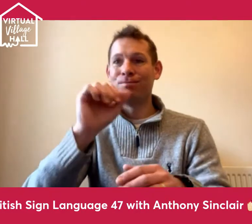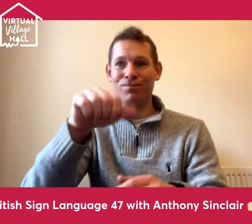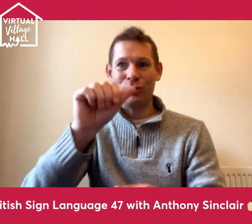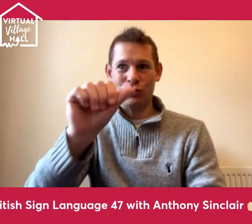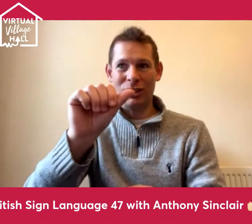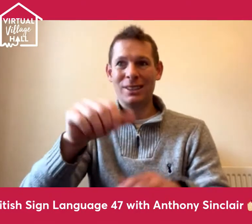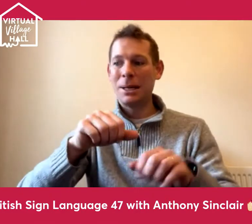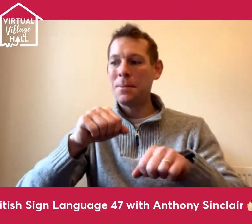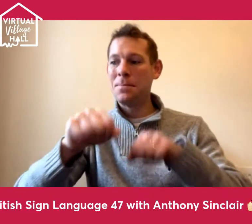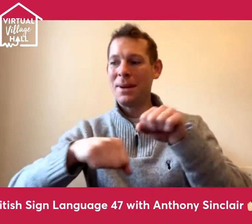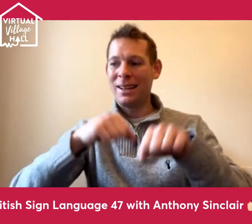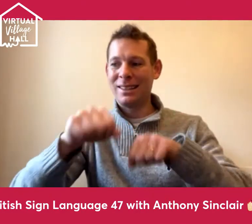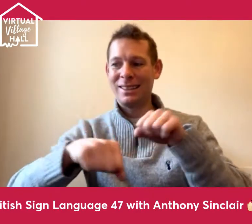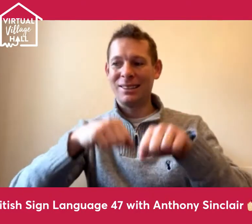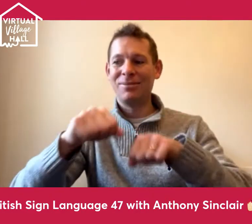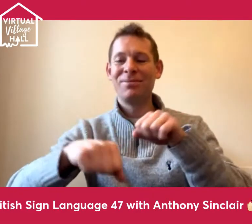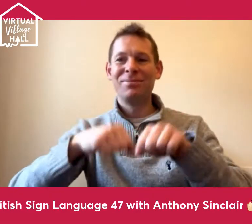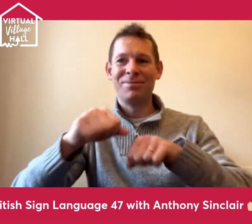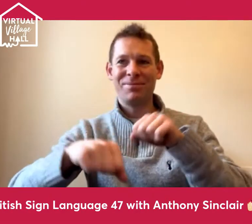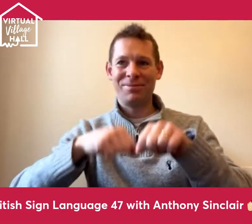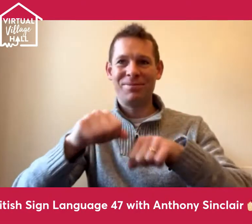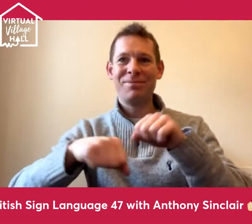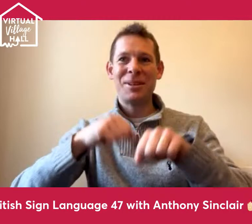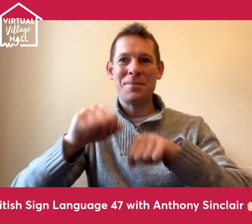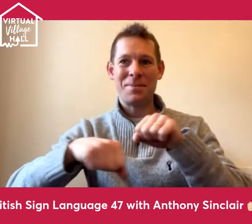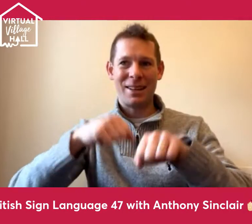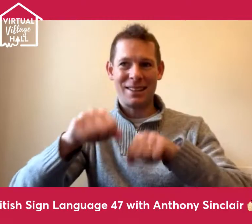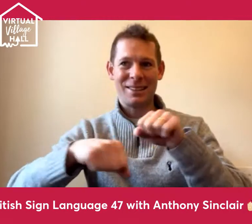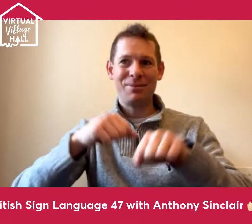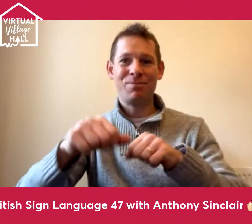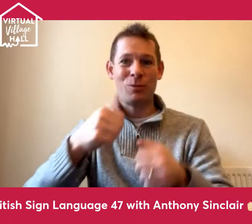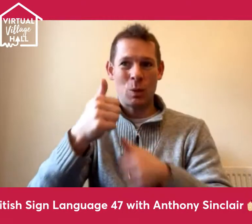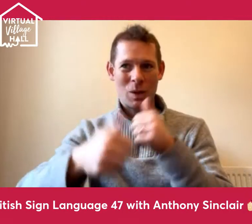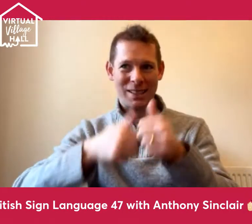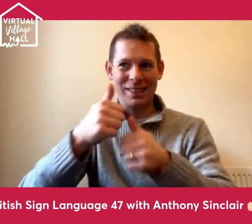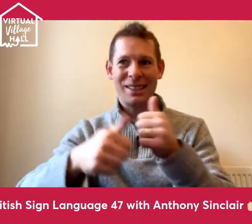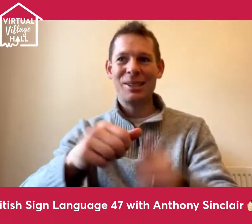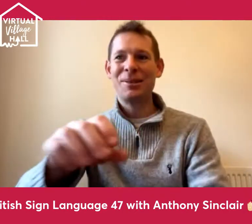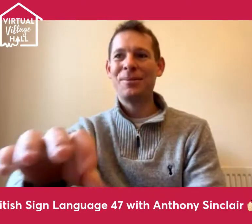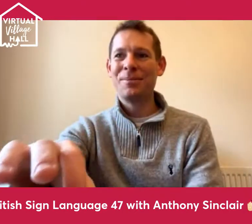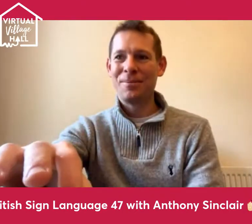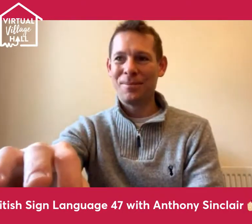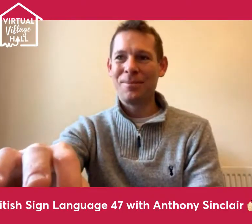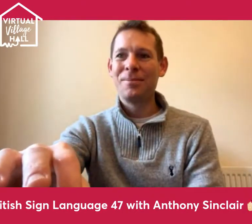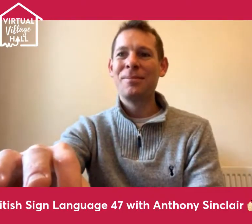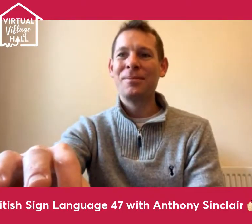Number 9 was bicycle. Well done if you got that.